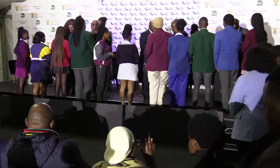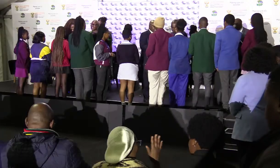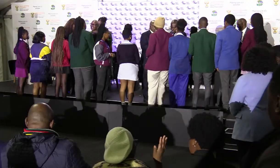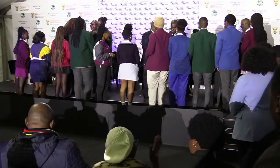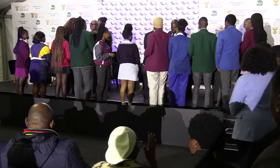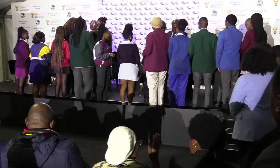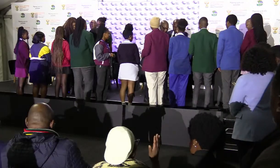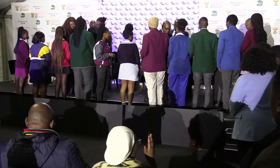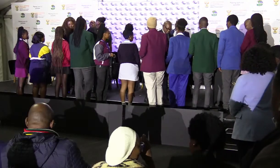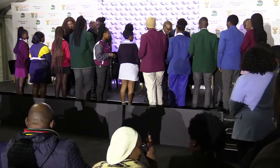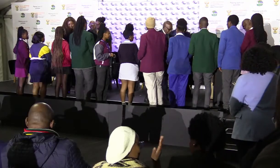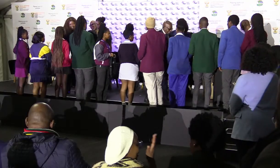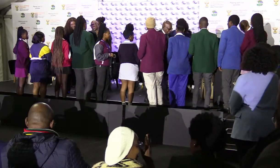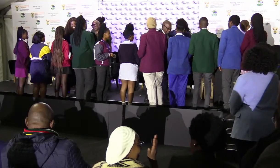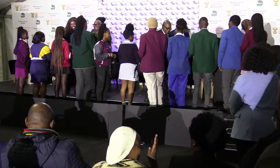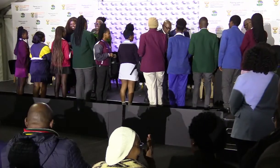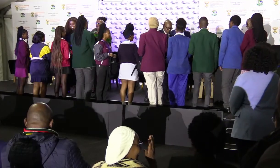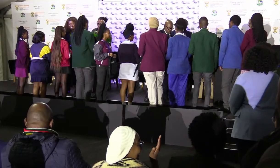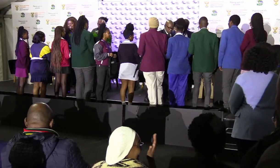So that's